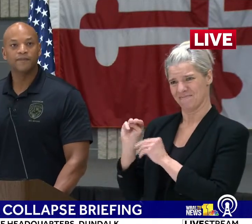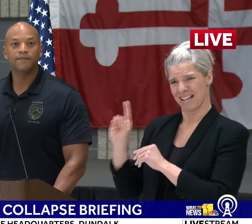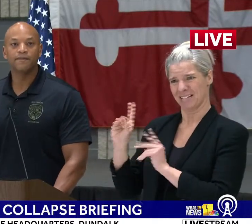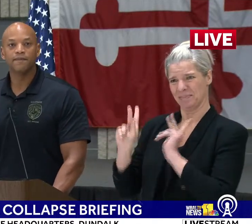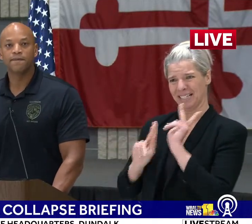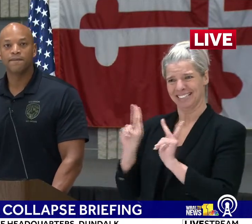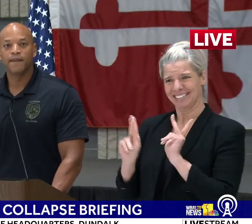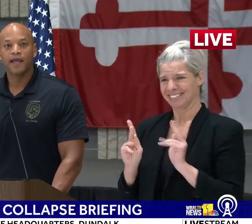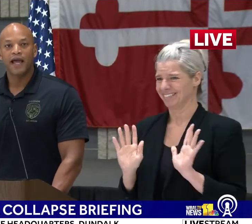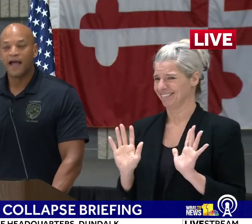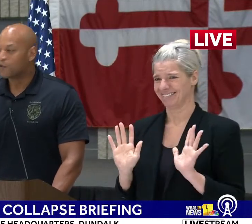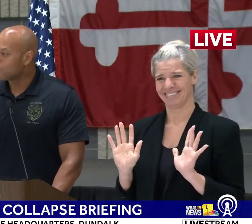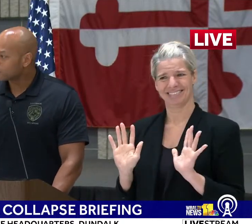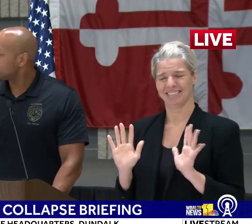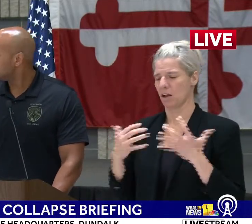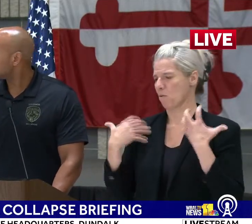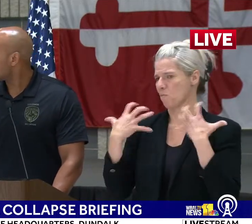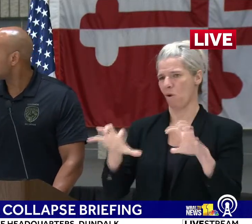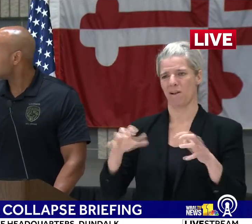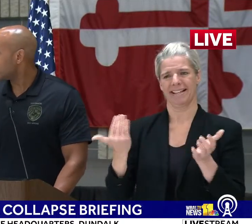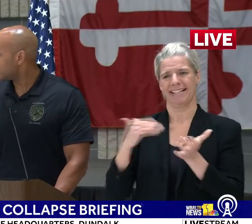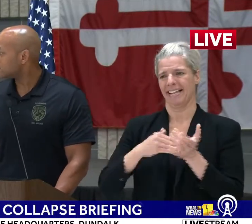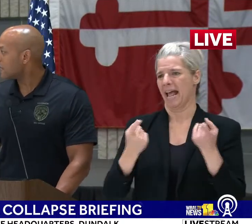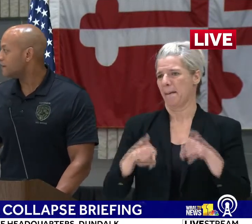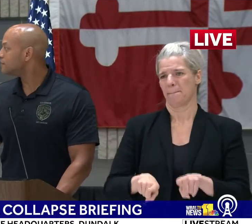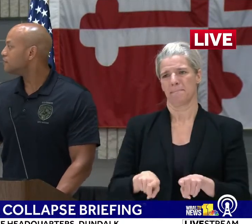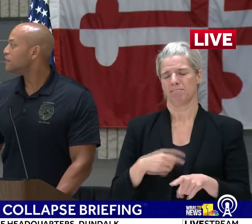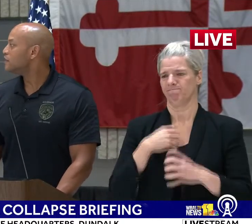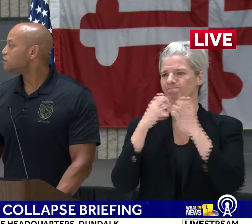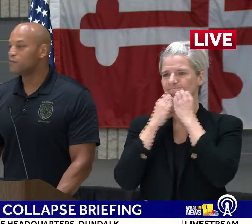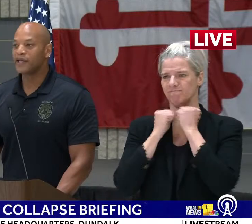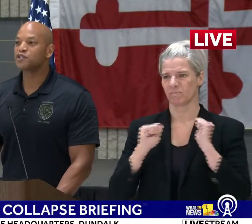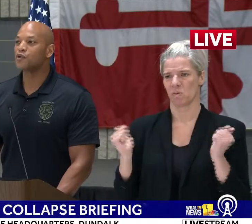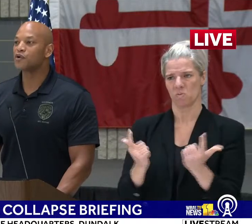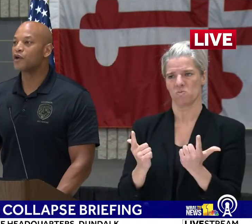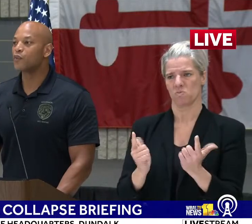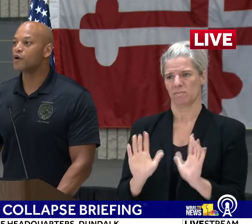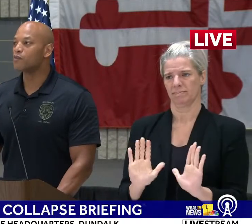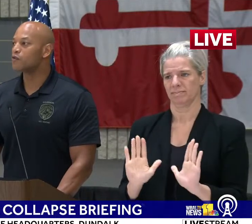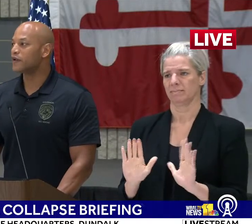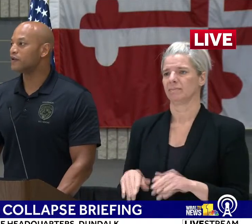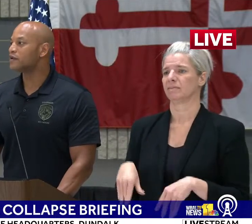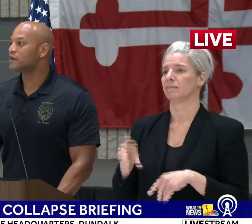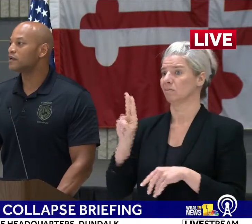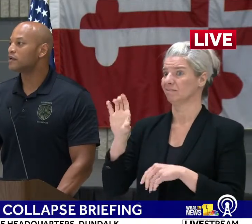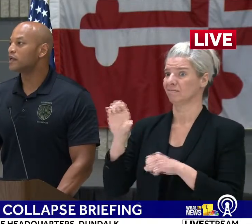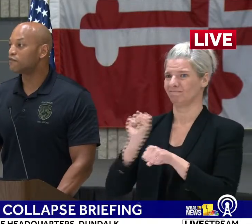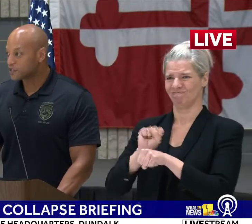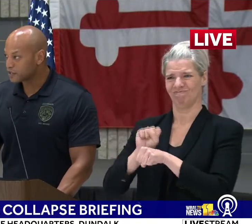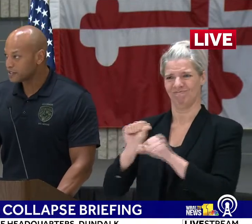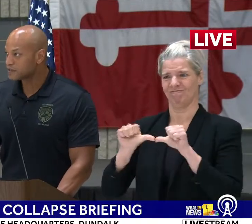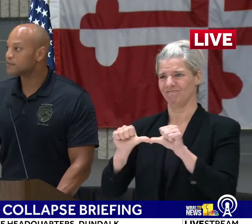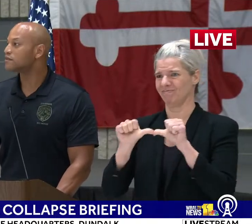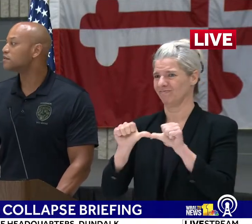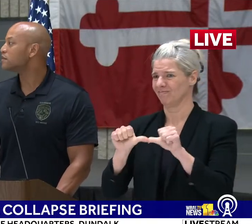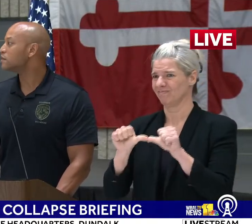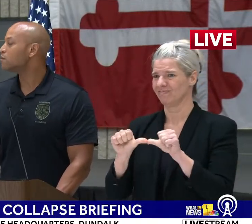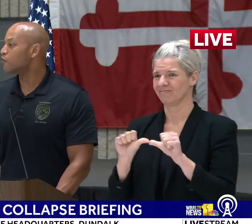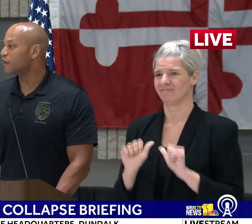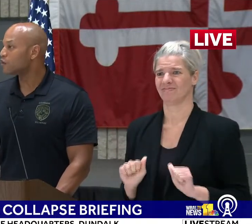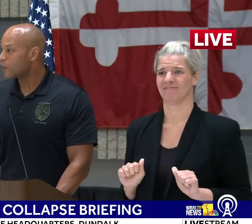not losing anymore. And the work that Unified Command has done to make sure that we are moving